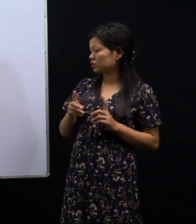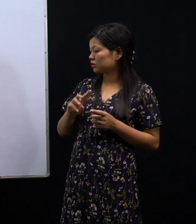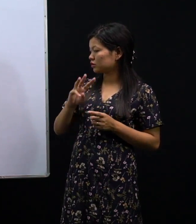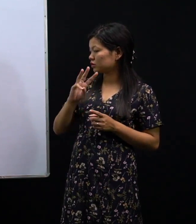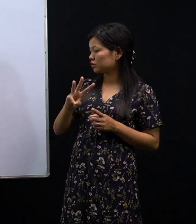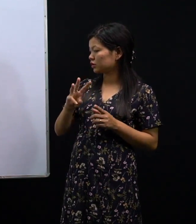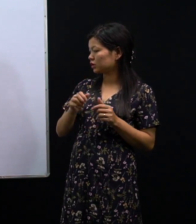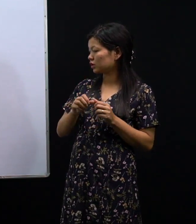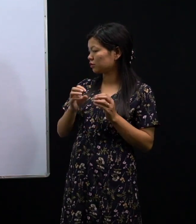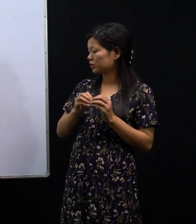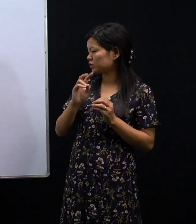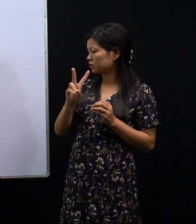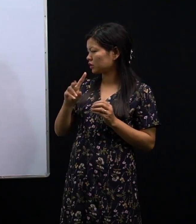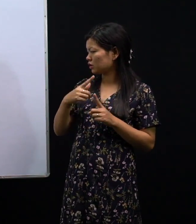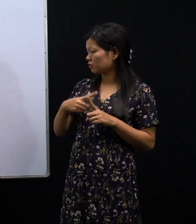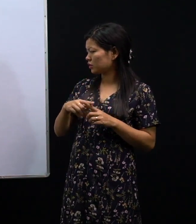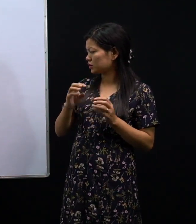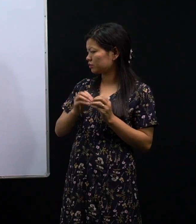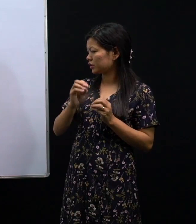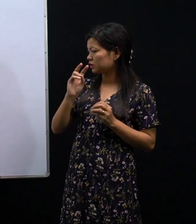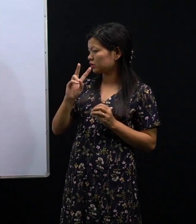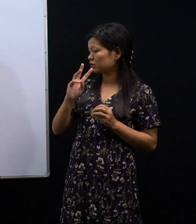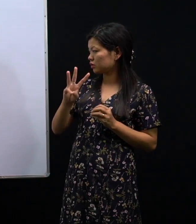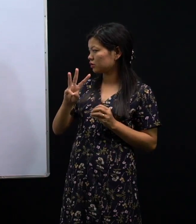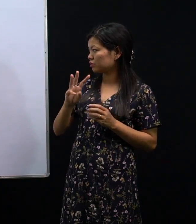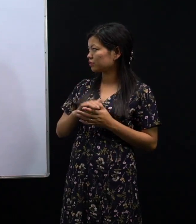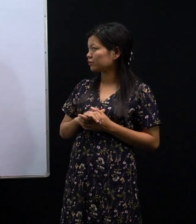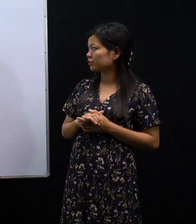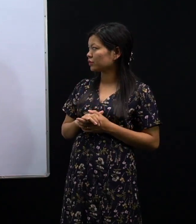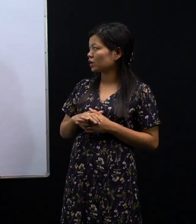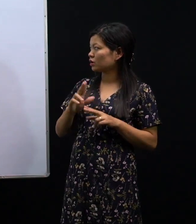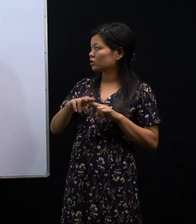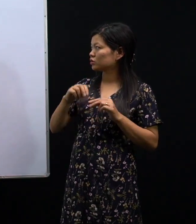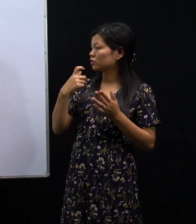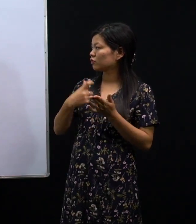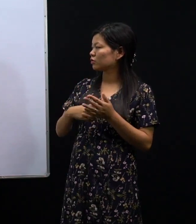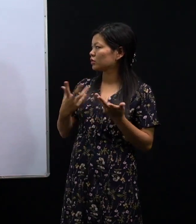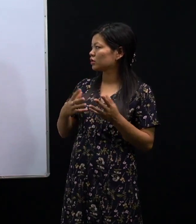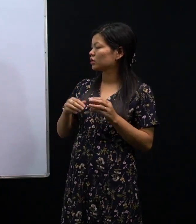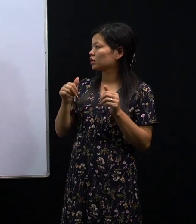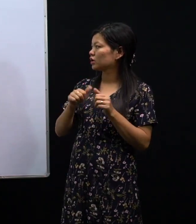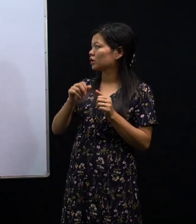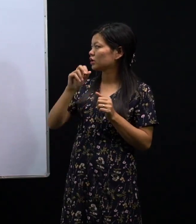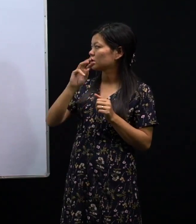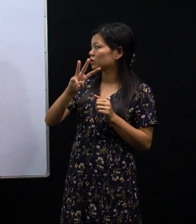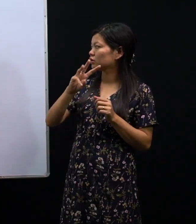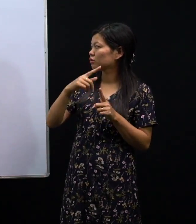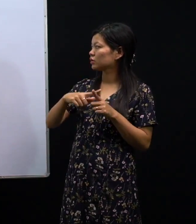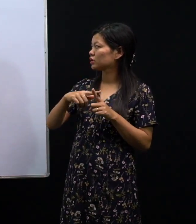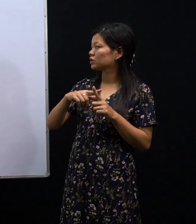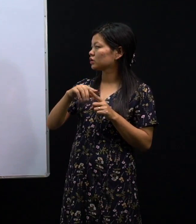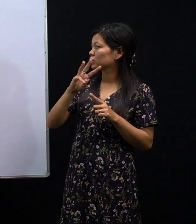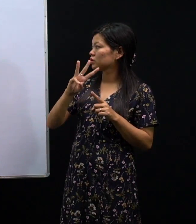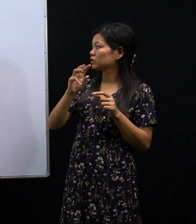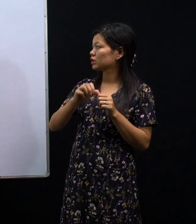square plus what is left? B cube. So what is the formula you learned? A cube plus